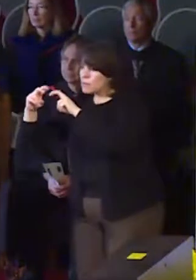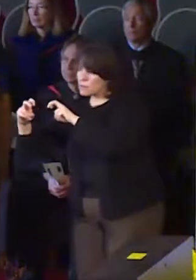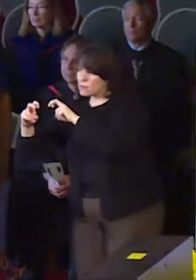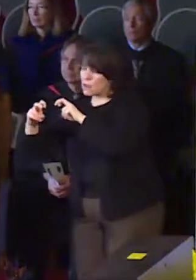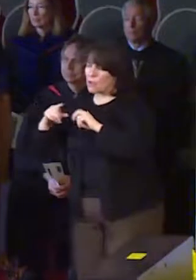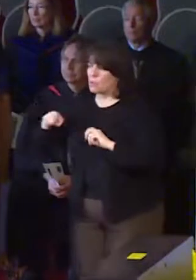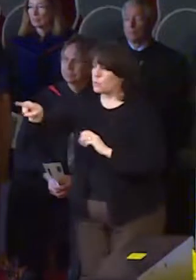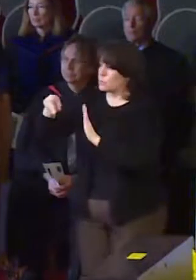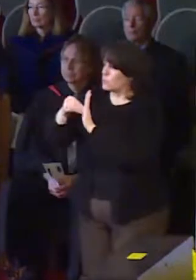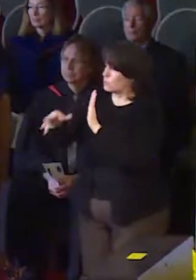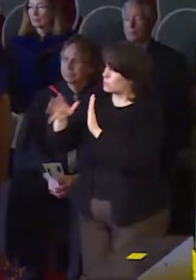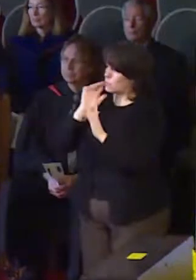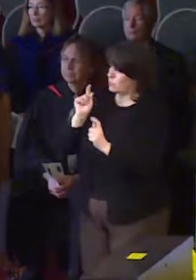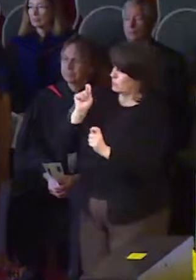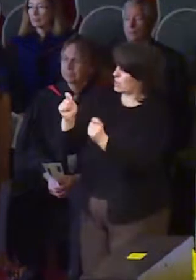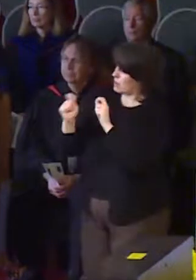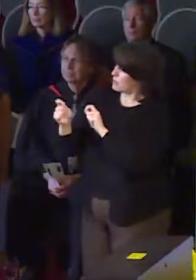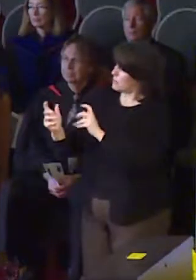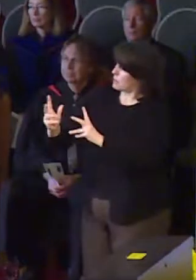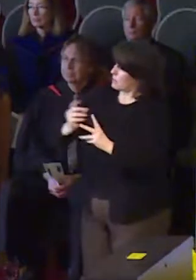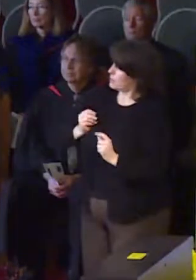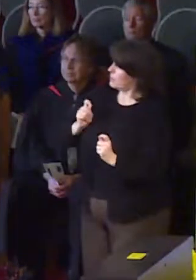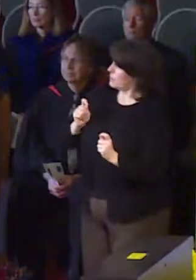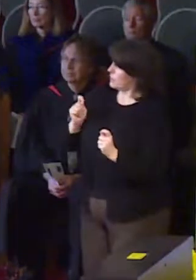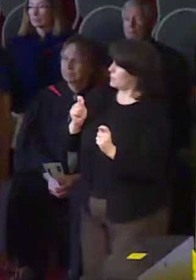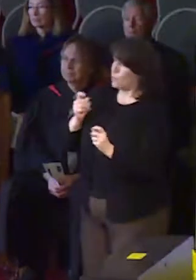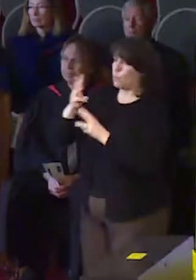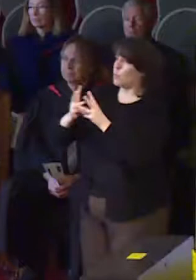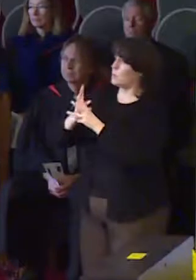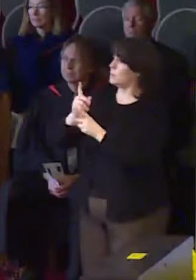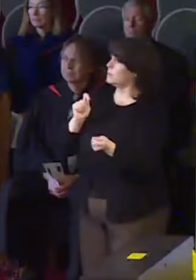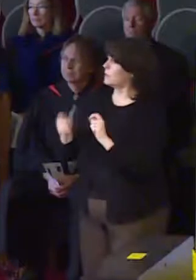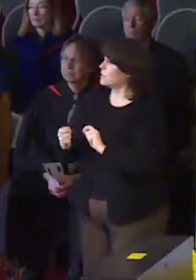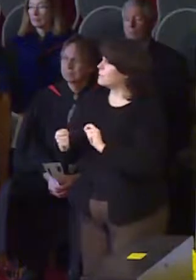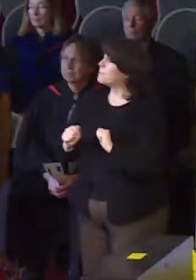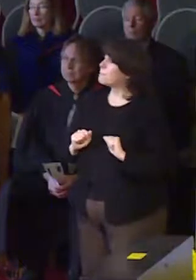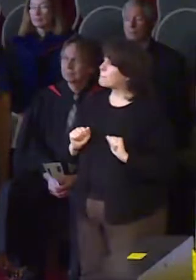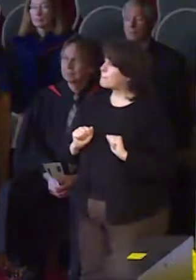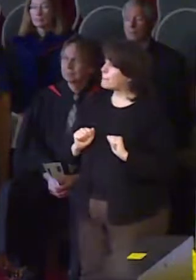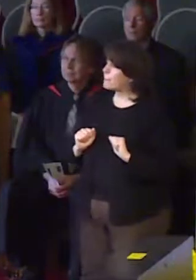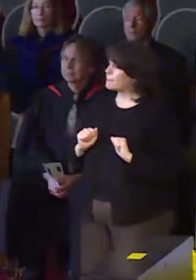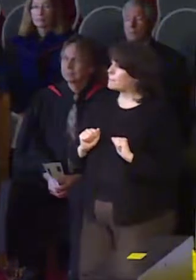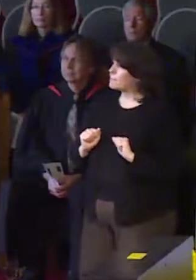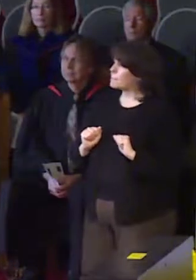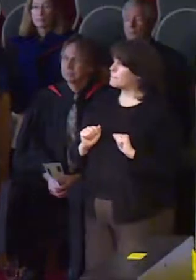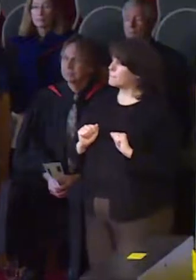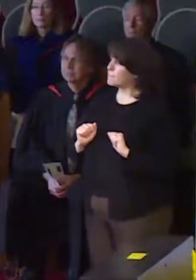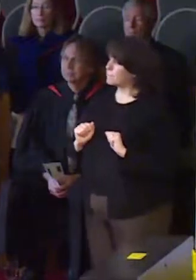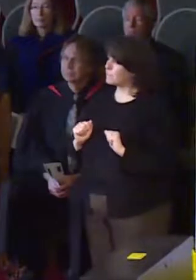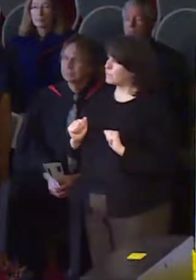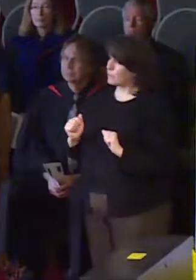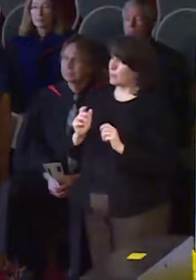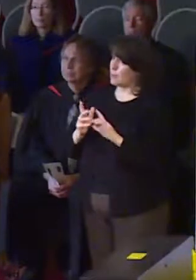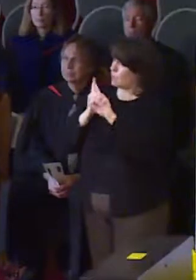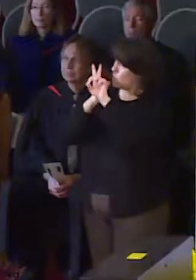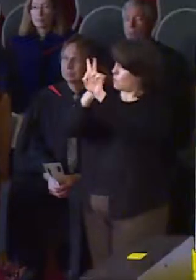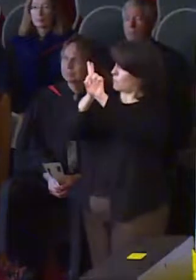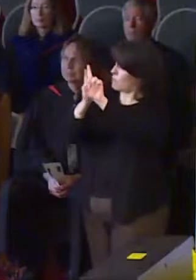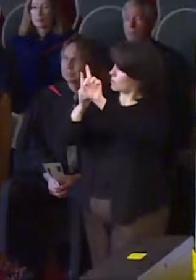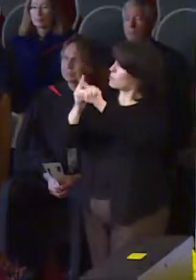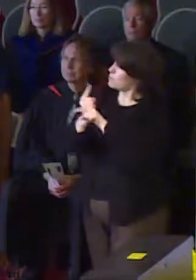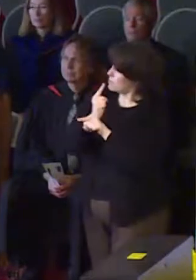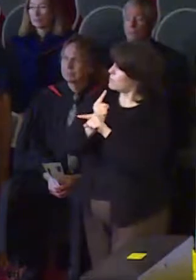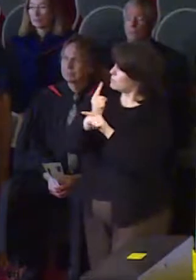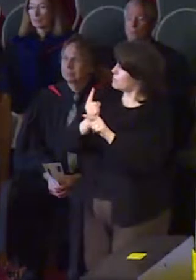adapt in healthy ways to a fast-changing world. Now, in pursuit of this healthy adaptation, we also need